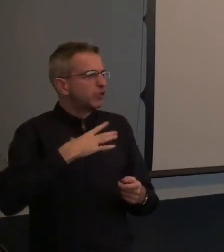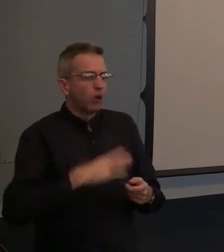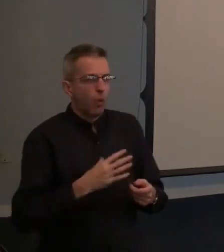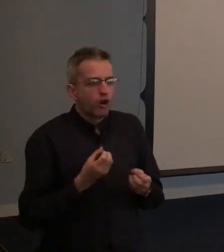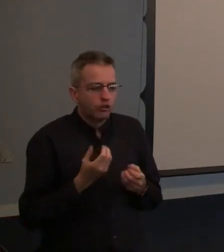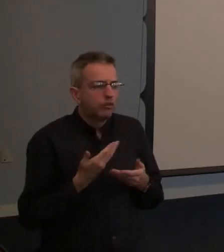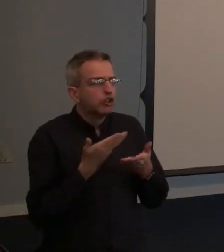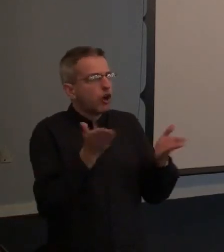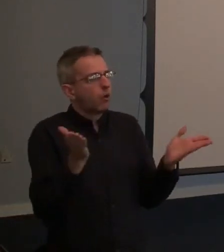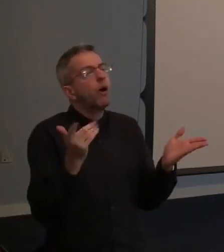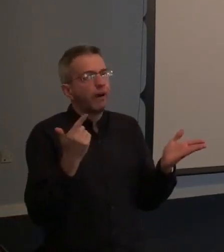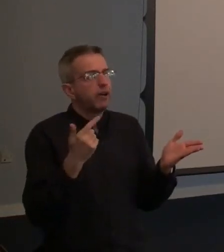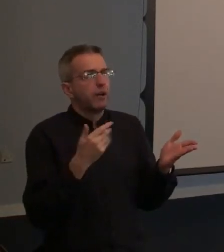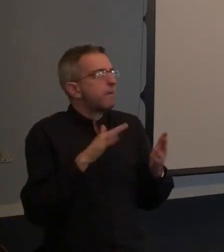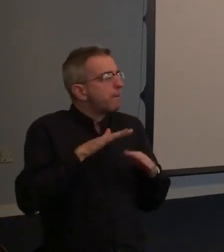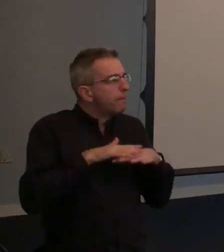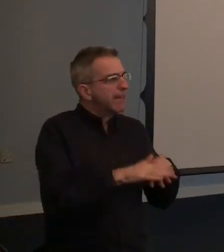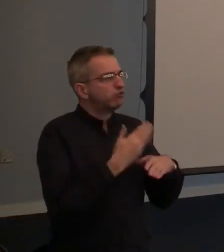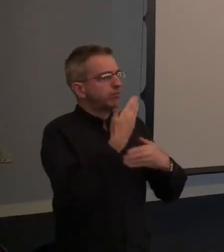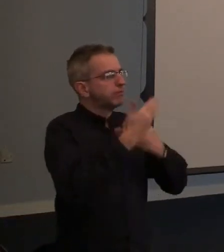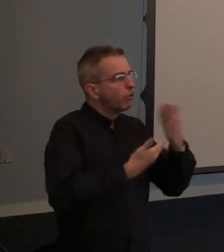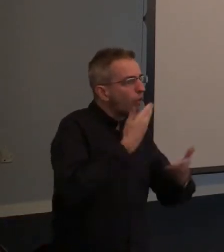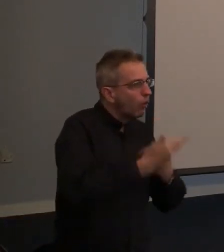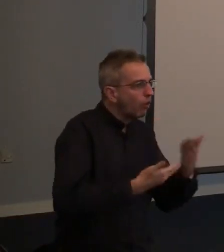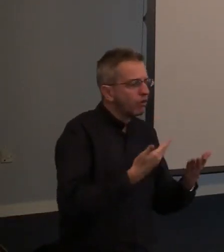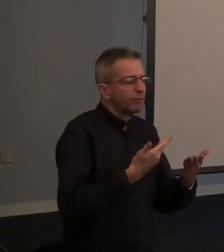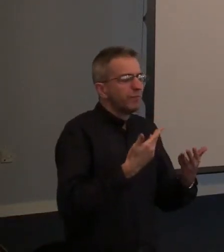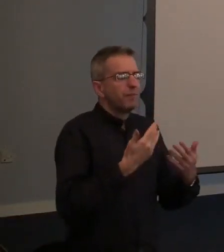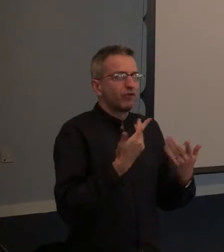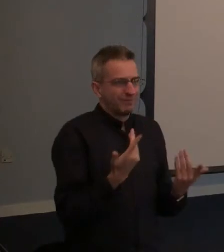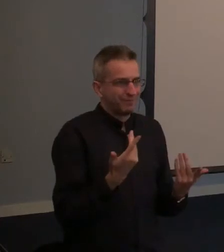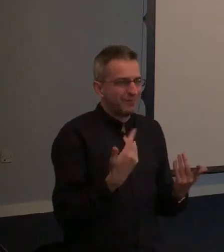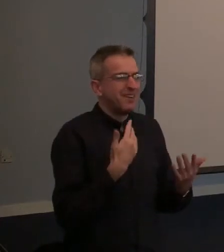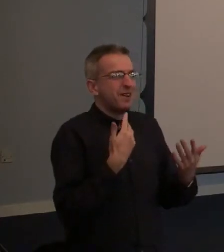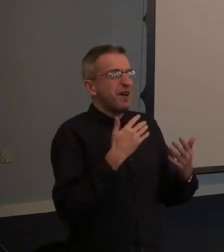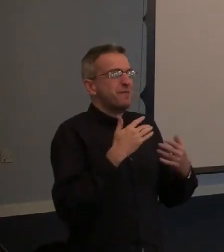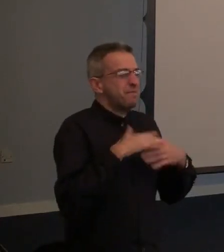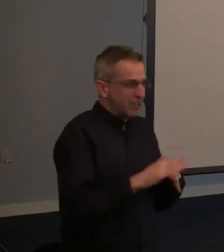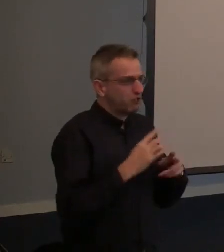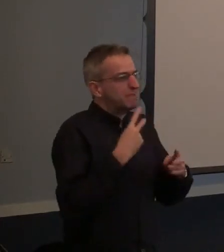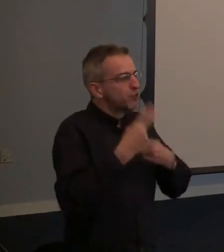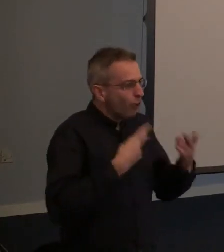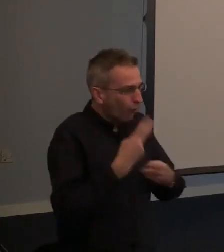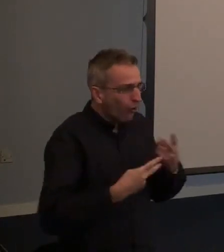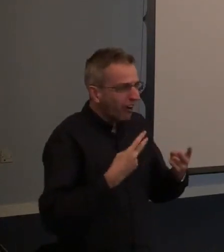Contest. So we wanted to show that to the participants as, yes, mainstream, but also, you